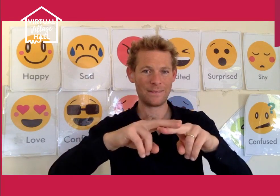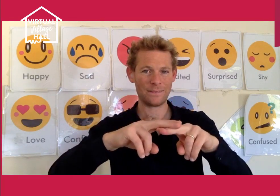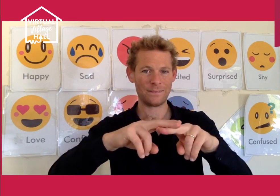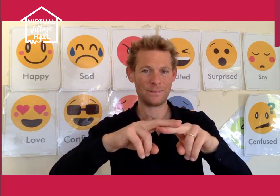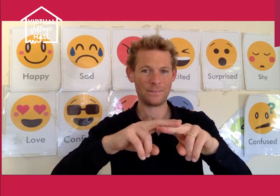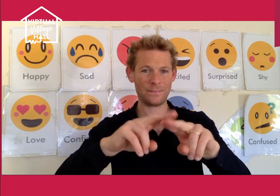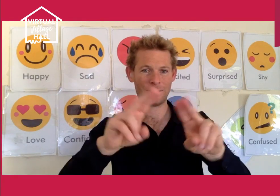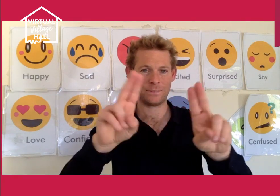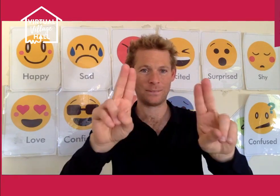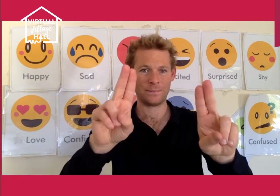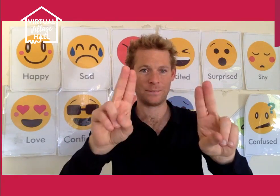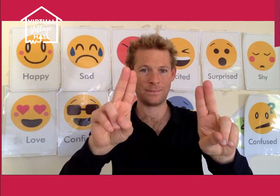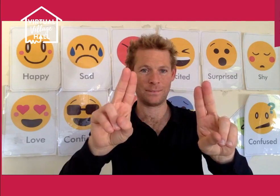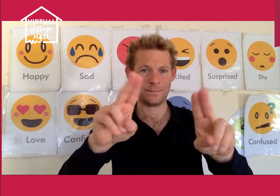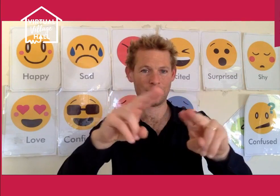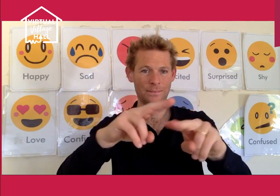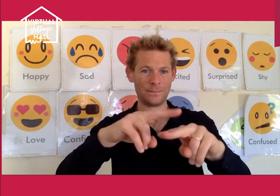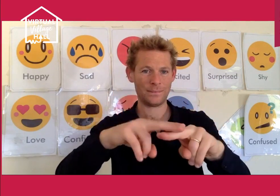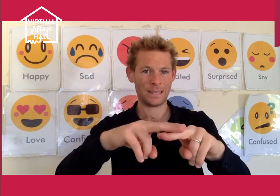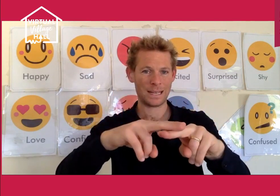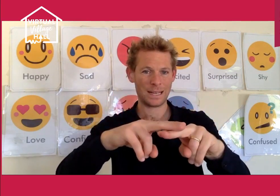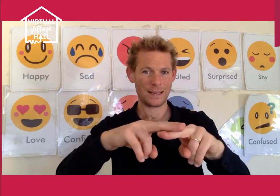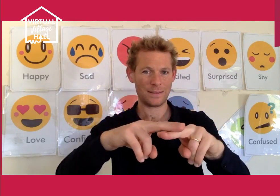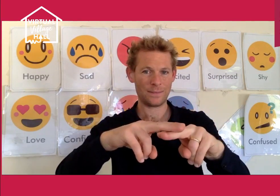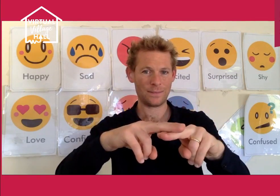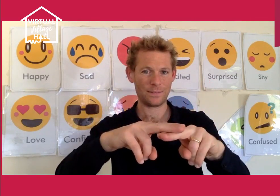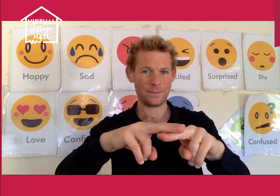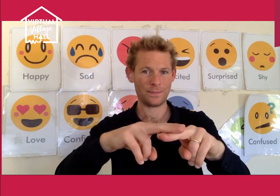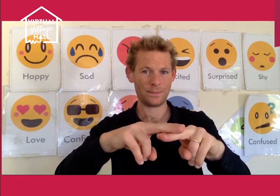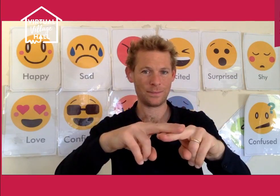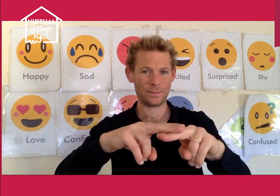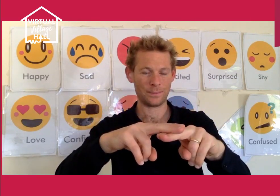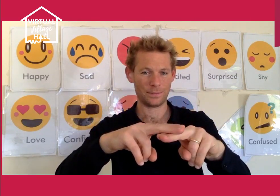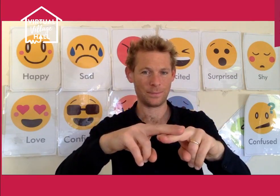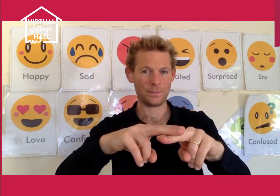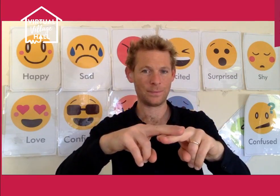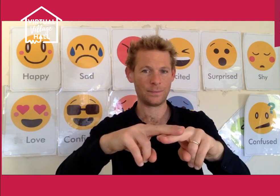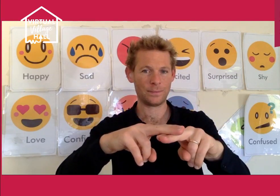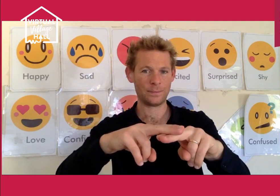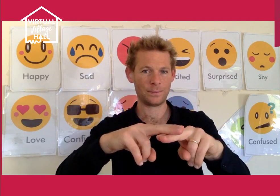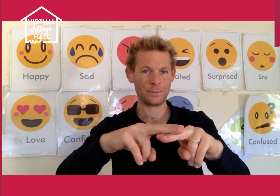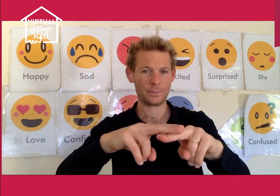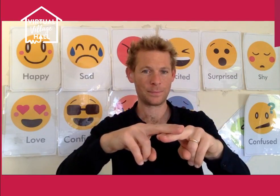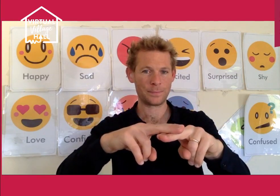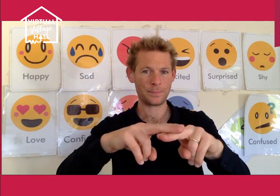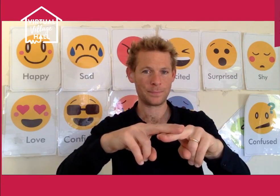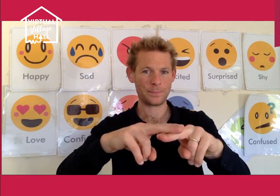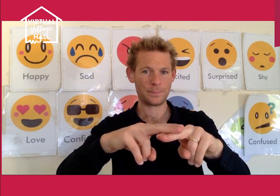F. So it's two fingers on each hand, and your dominant hand, the hand you write with, is on top.